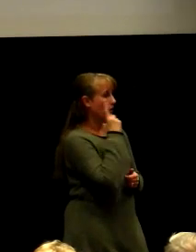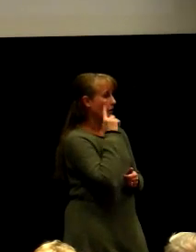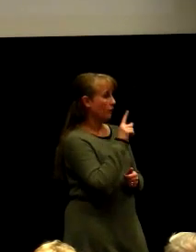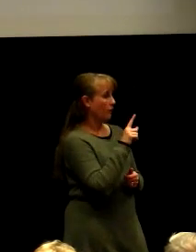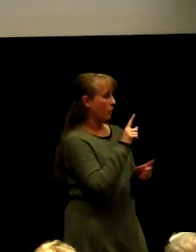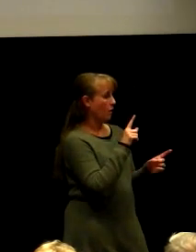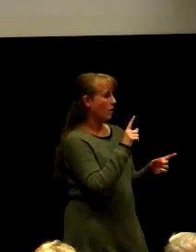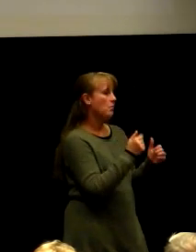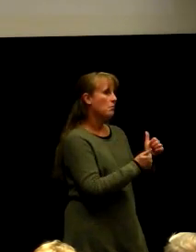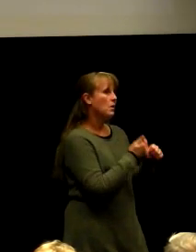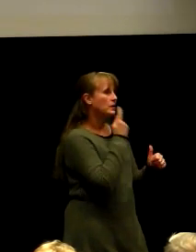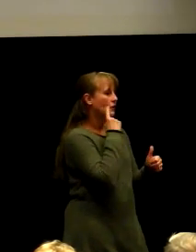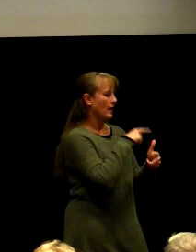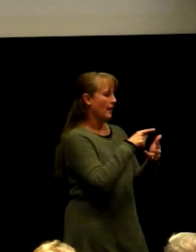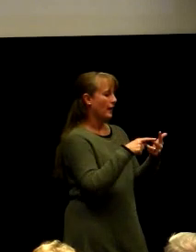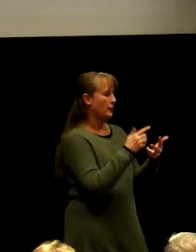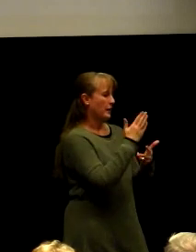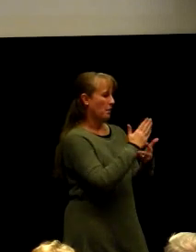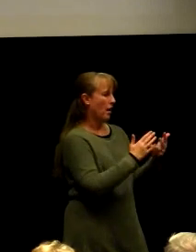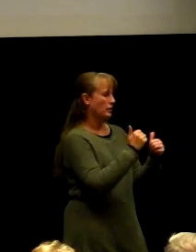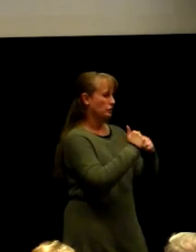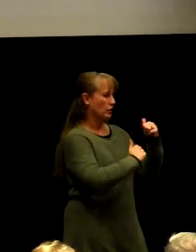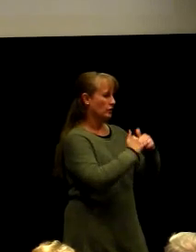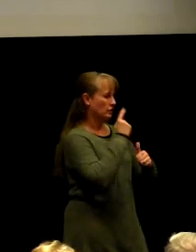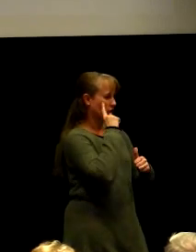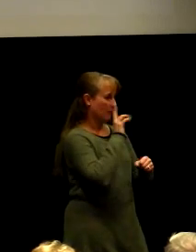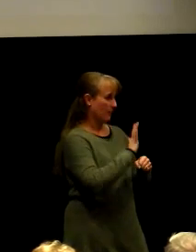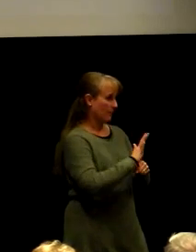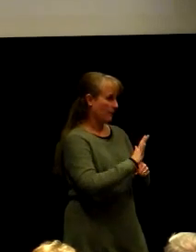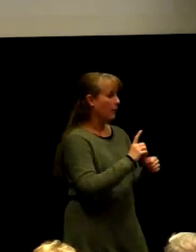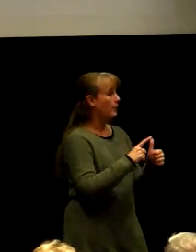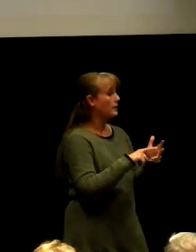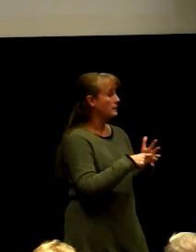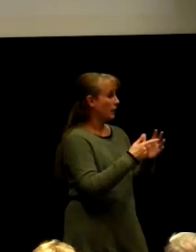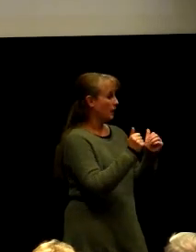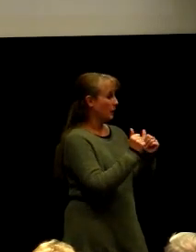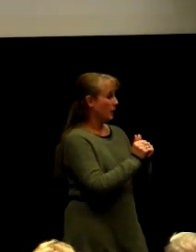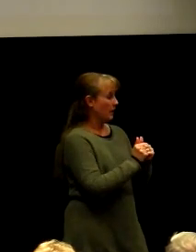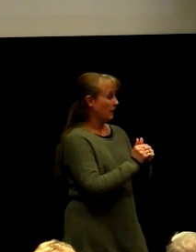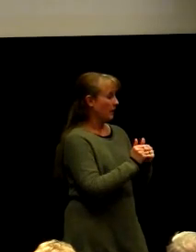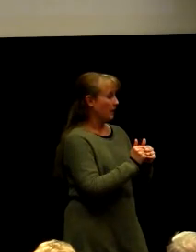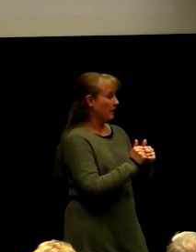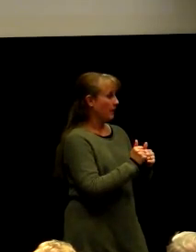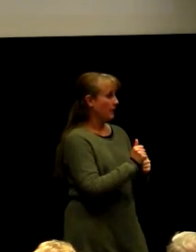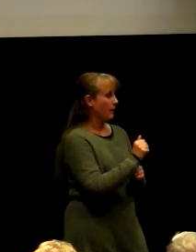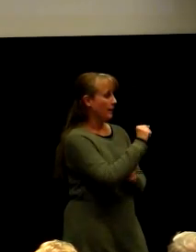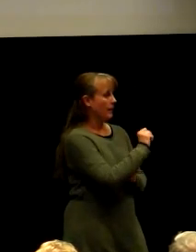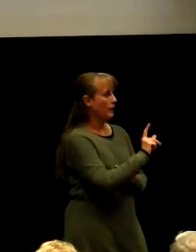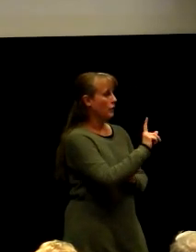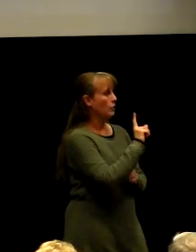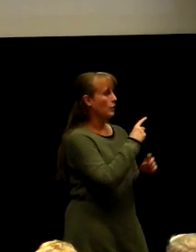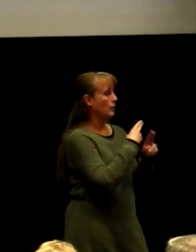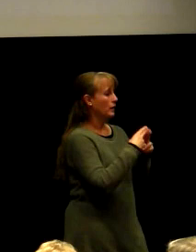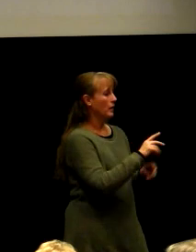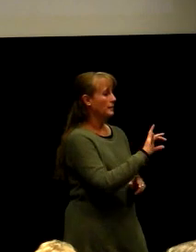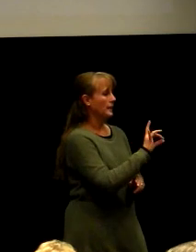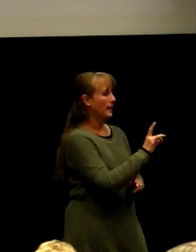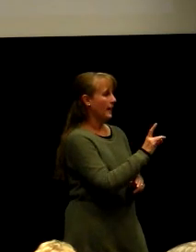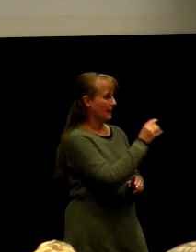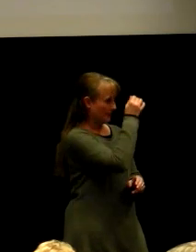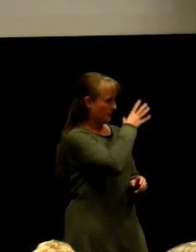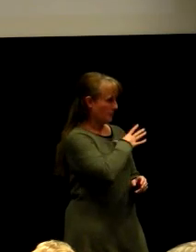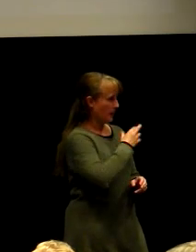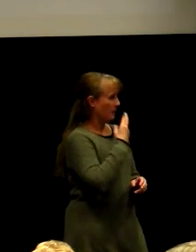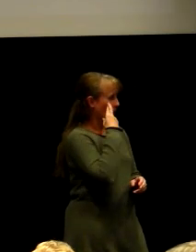the three-part kind of structure of the film, starting with what Kubrick called ape men, because he